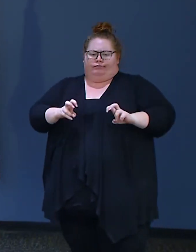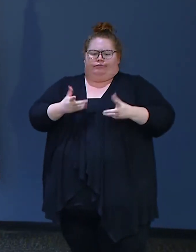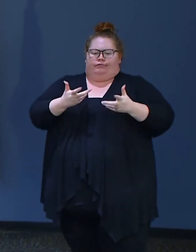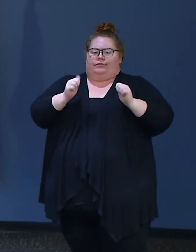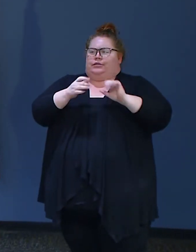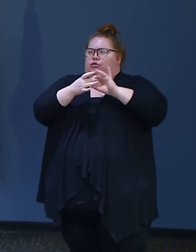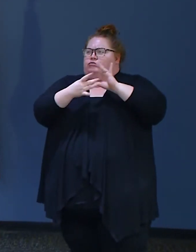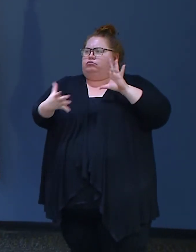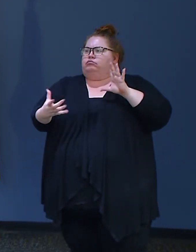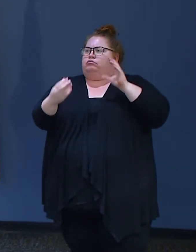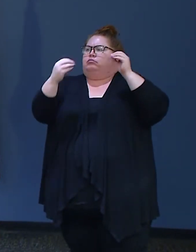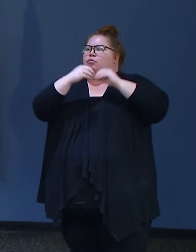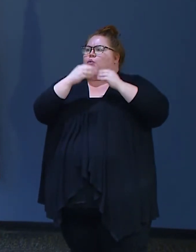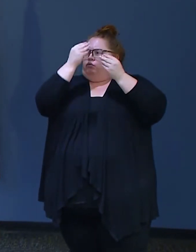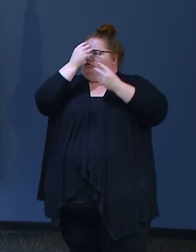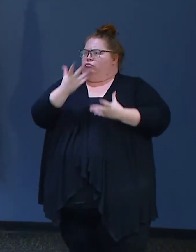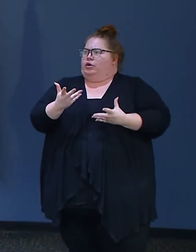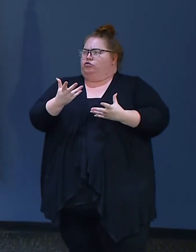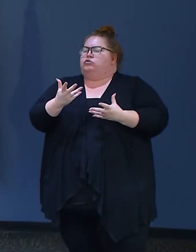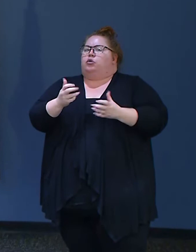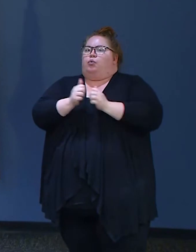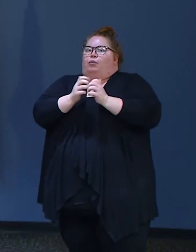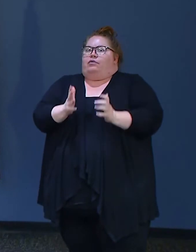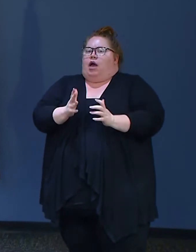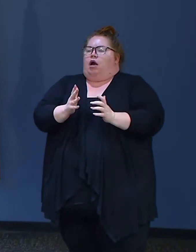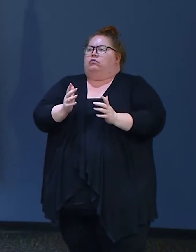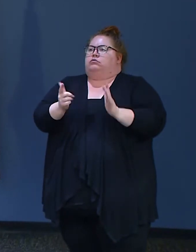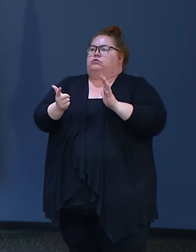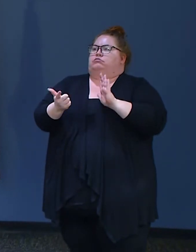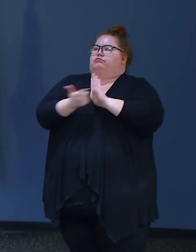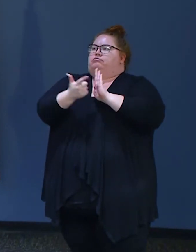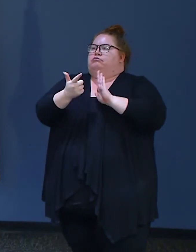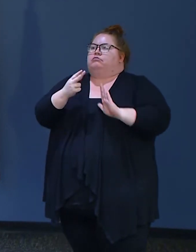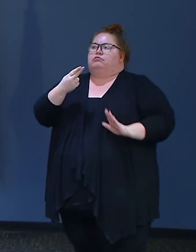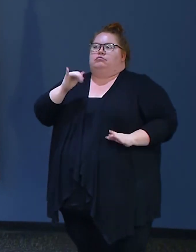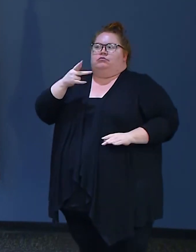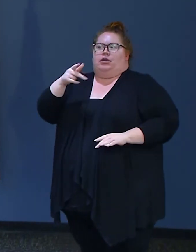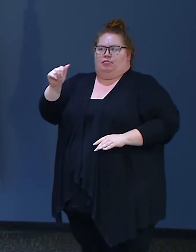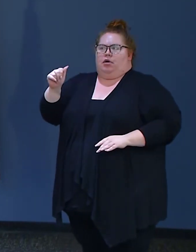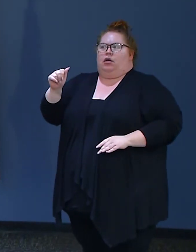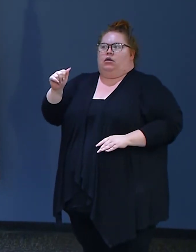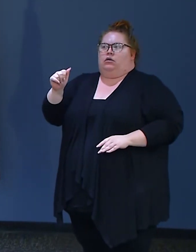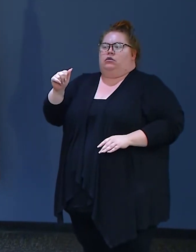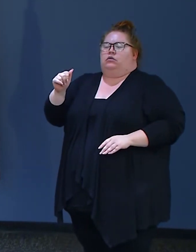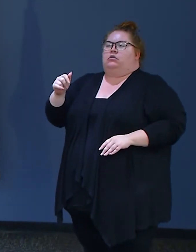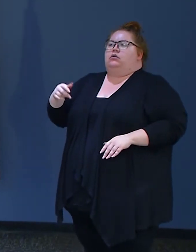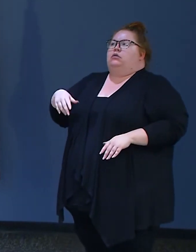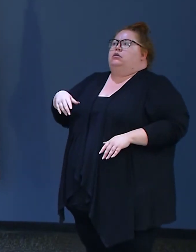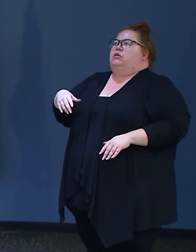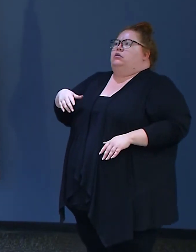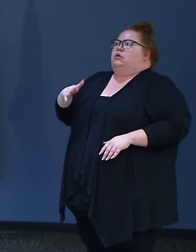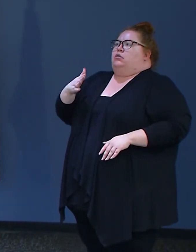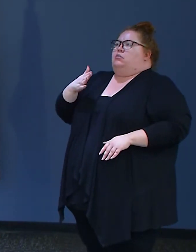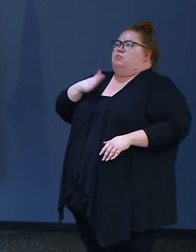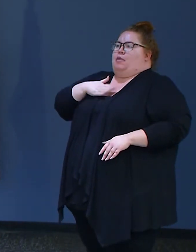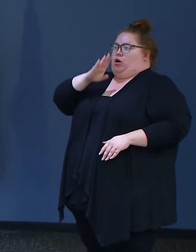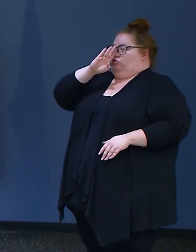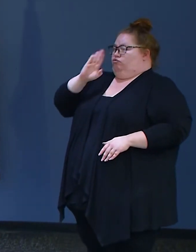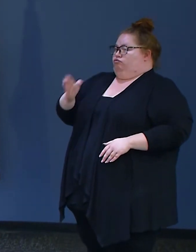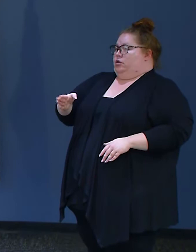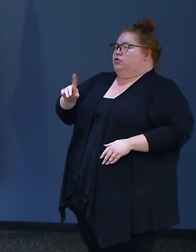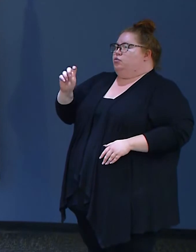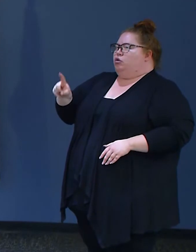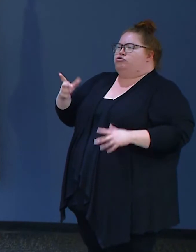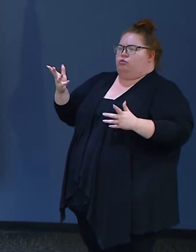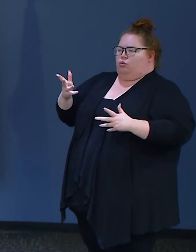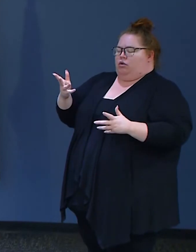laws. I understand that timeline was generally by the end of this week. So my direct question is,